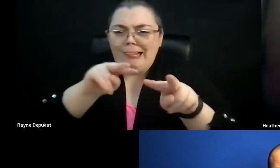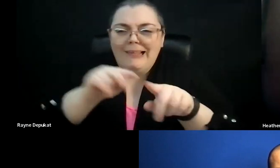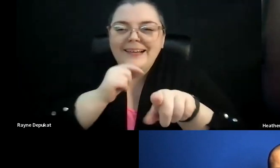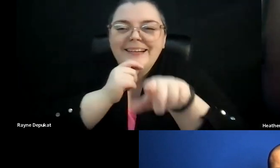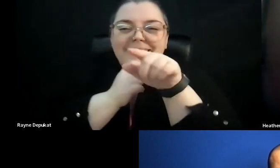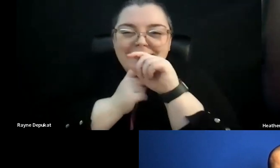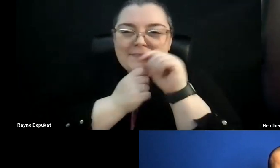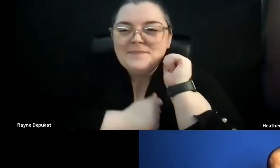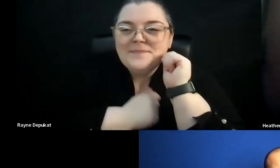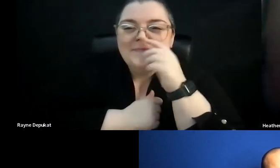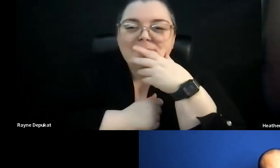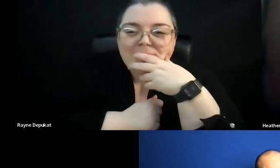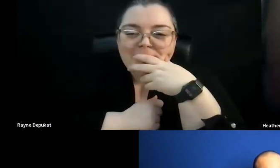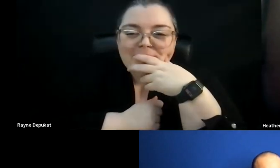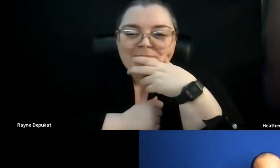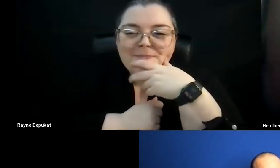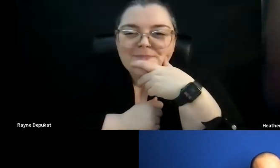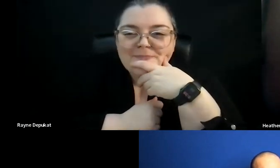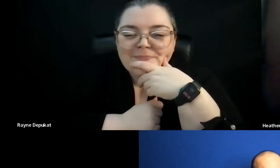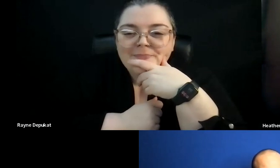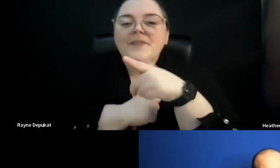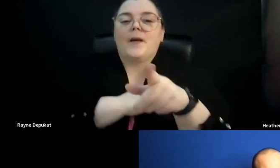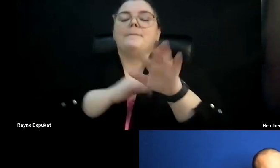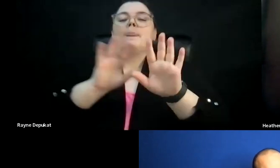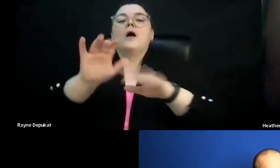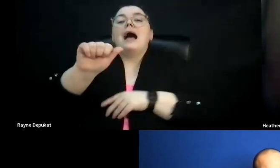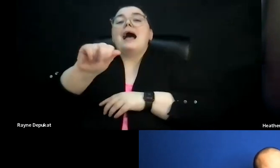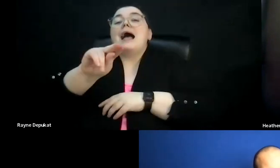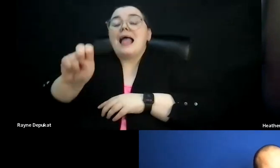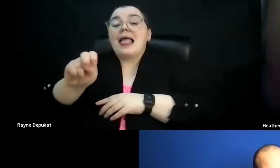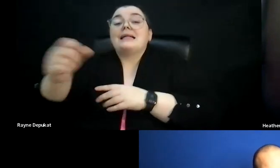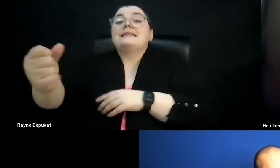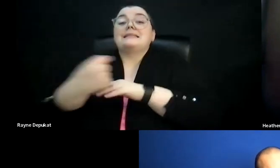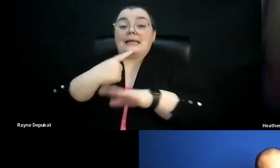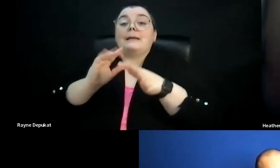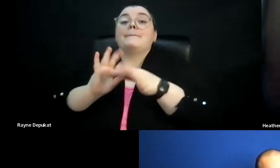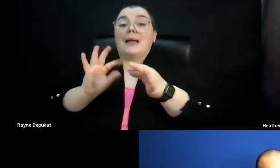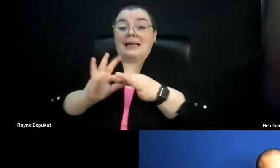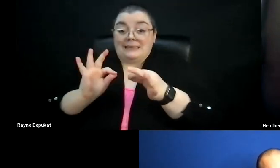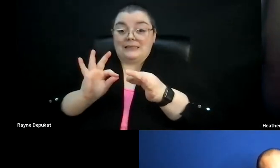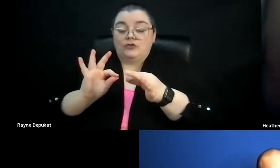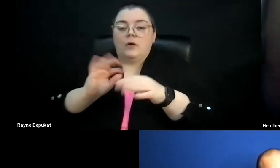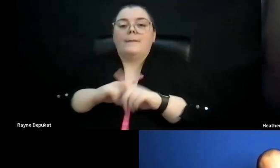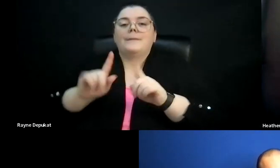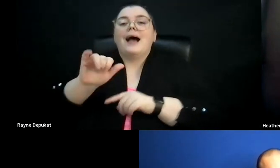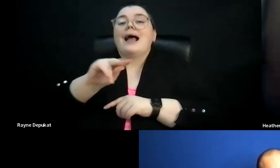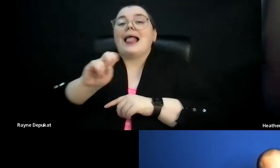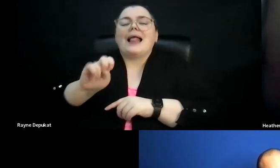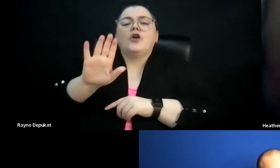the interpreter. I was like, oh, non-manual signals. Okay. Anne sent me a message,